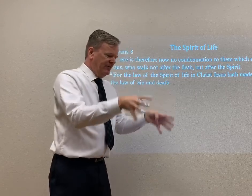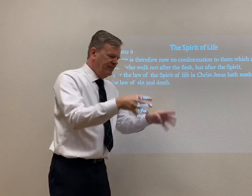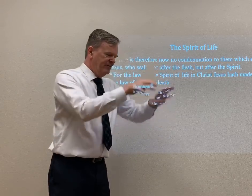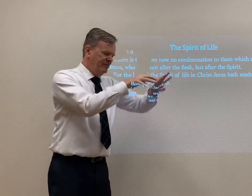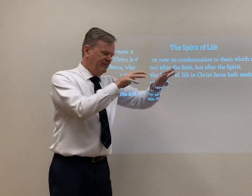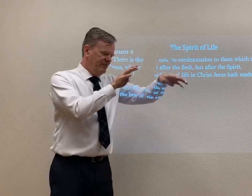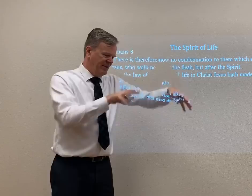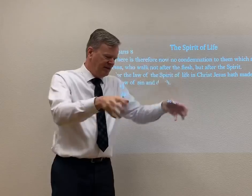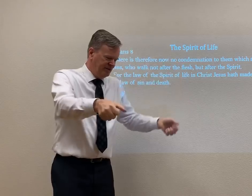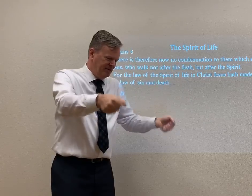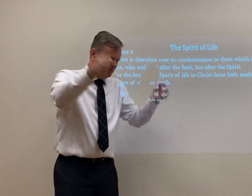a cage,